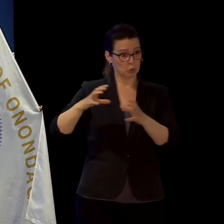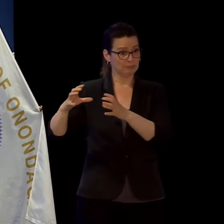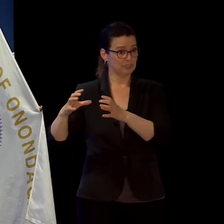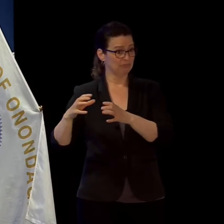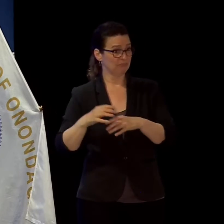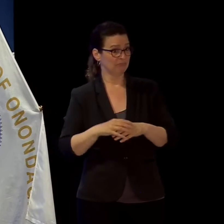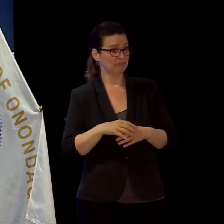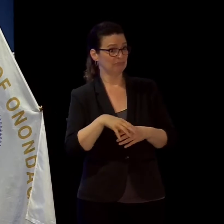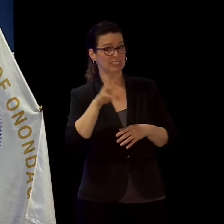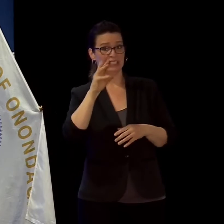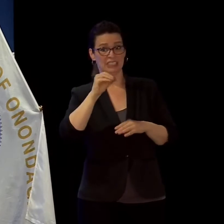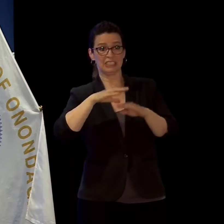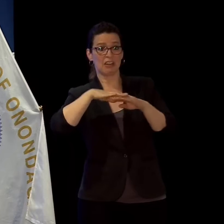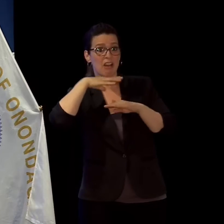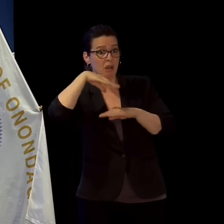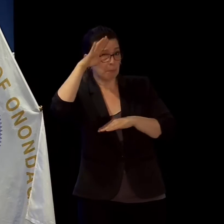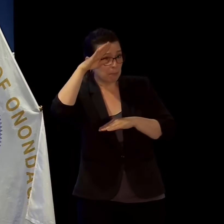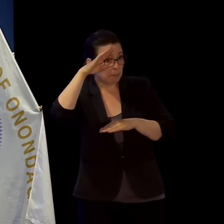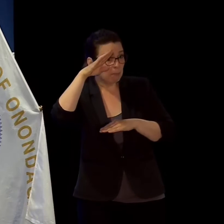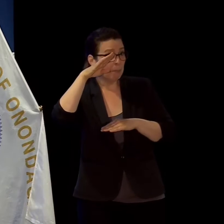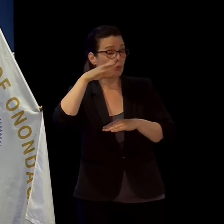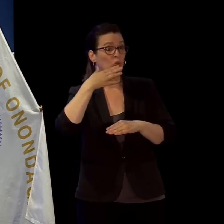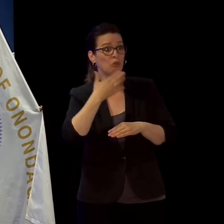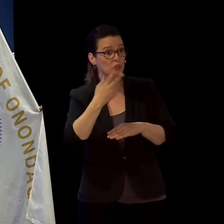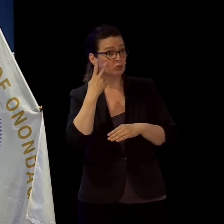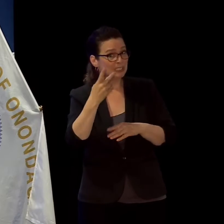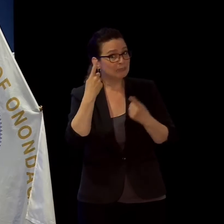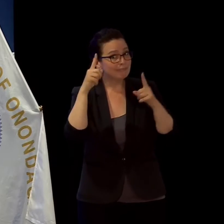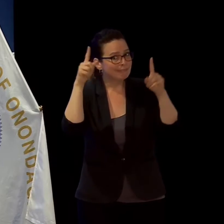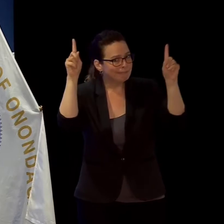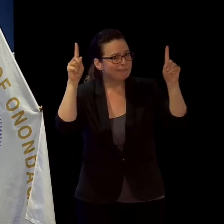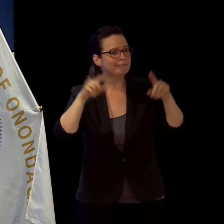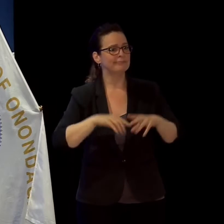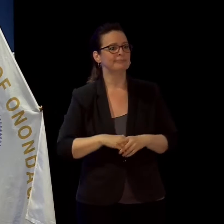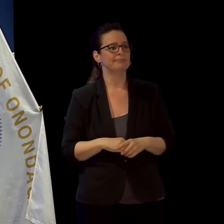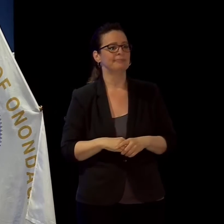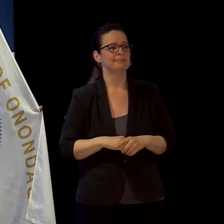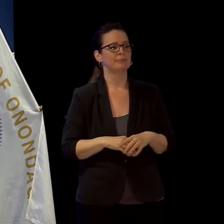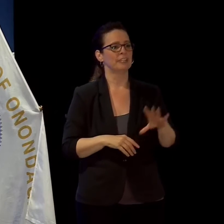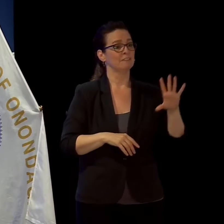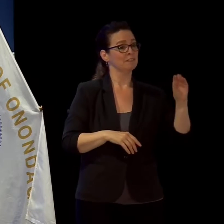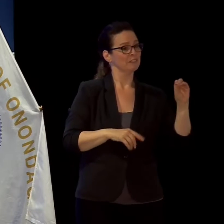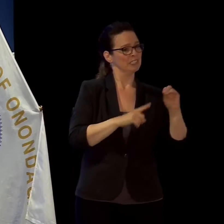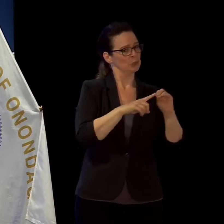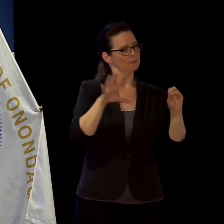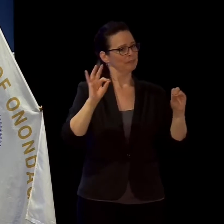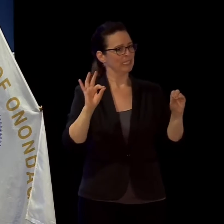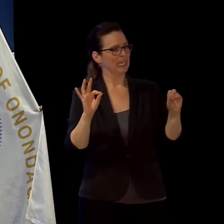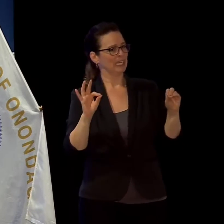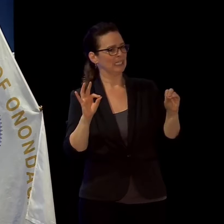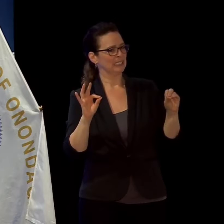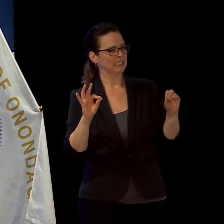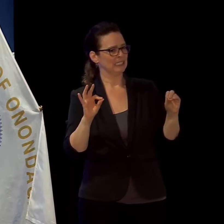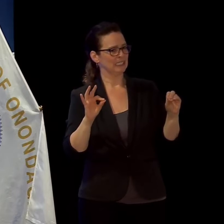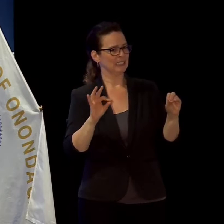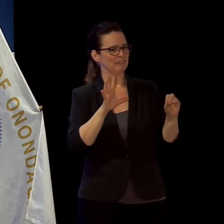that really, really promising to see that. That 50 to 59 at 55.9, we got to do better. We got to get that in the